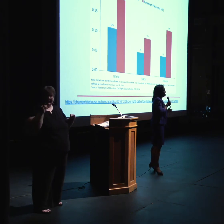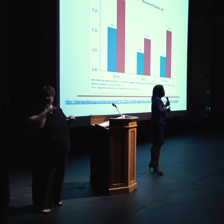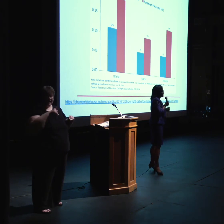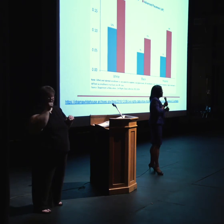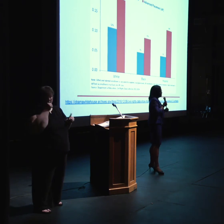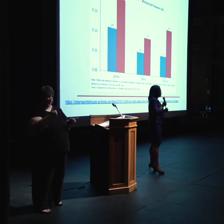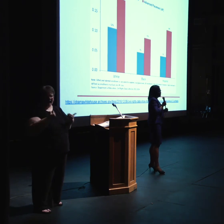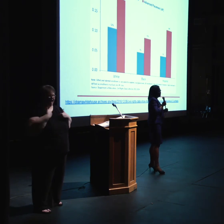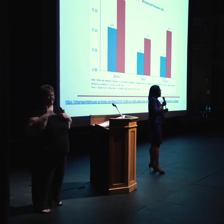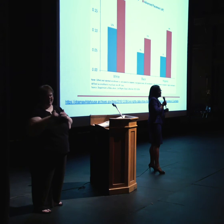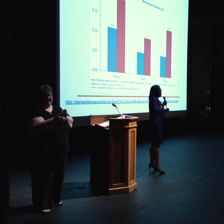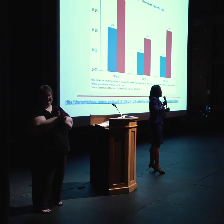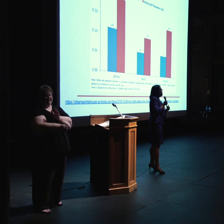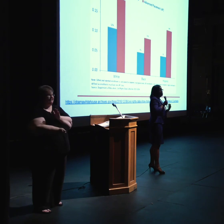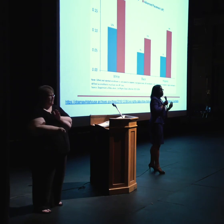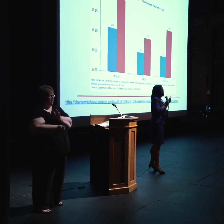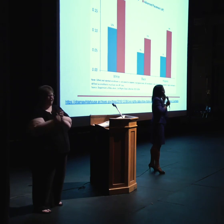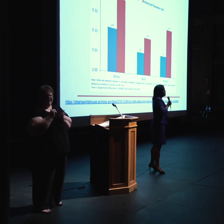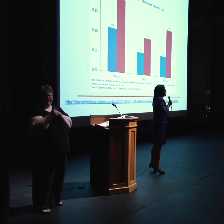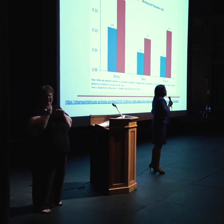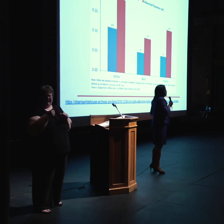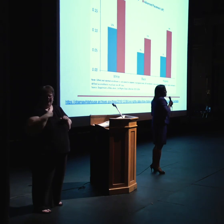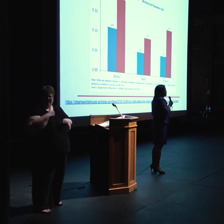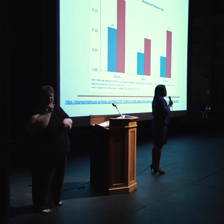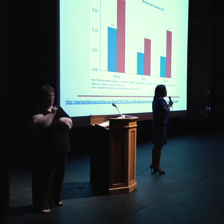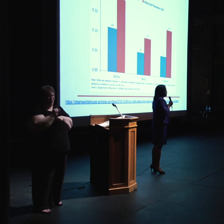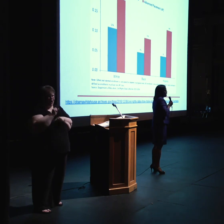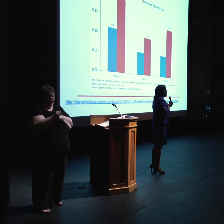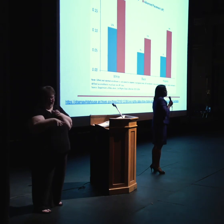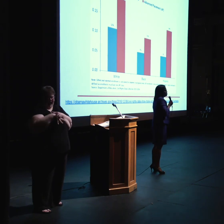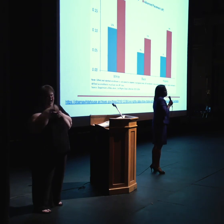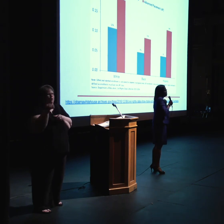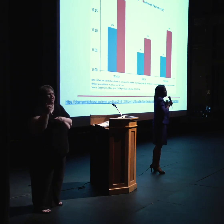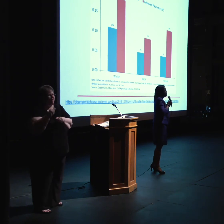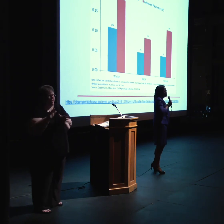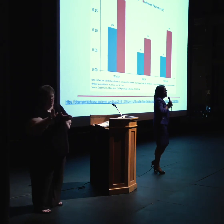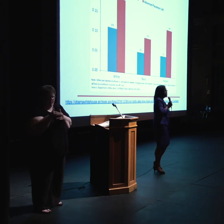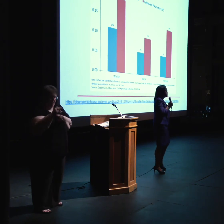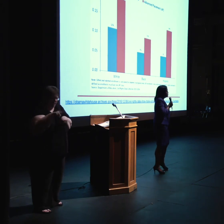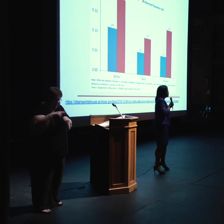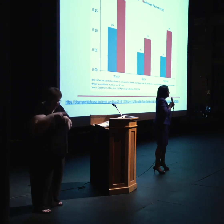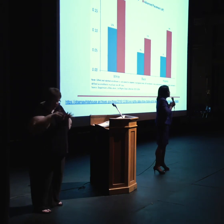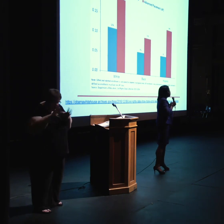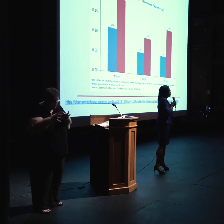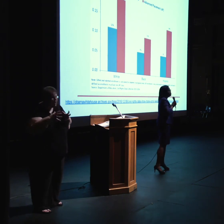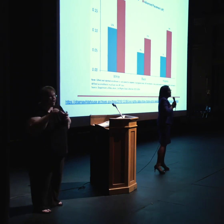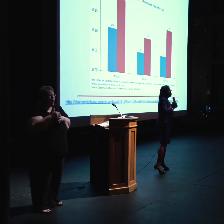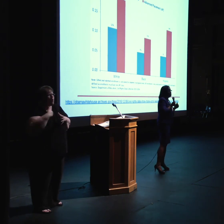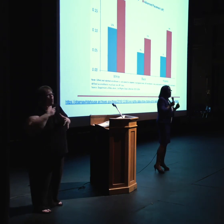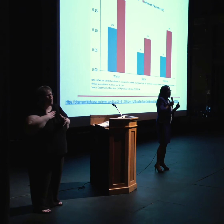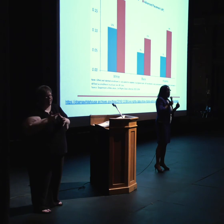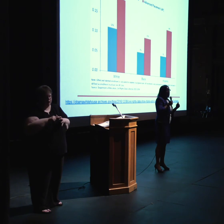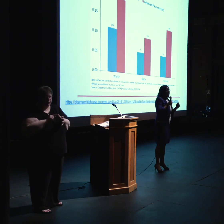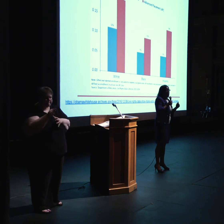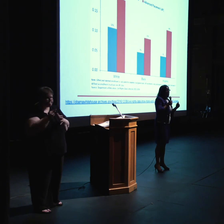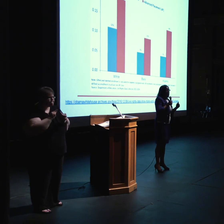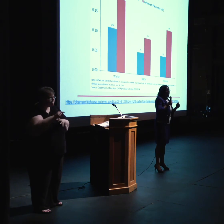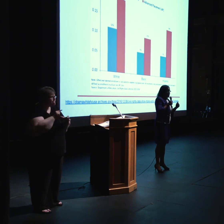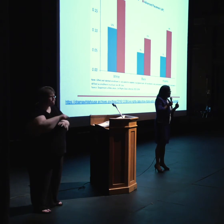don't have that skill set, how can we work outside the box? How can we be ready and willing to do something different to help